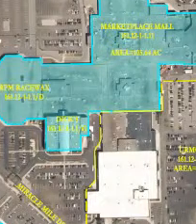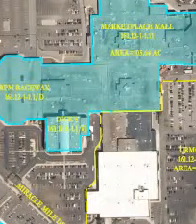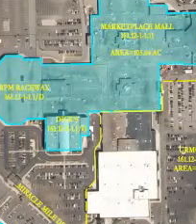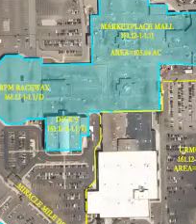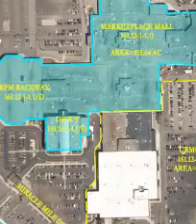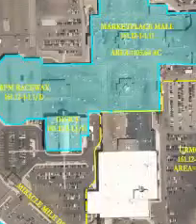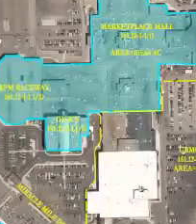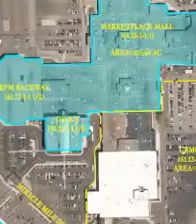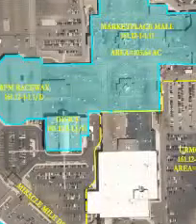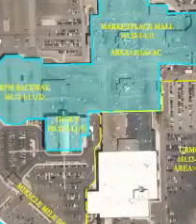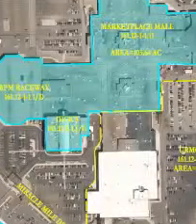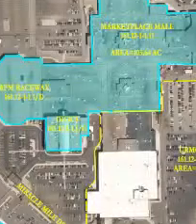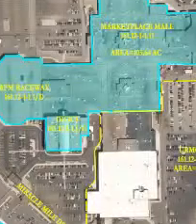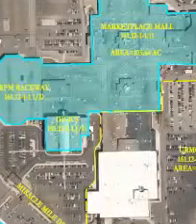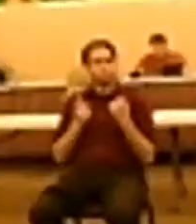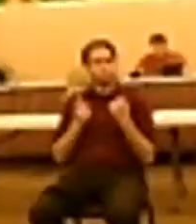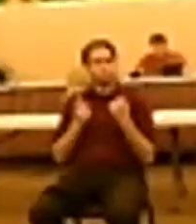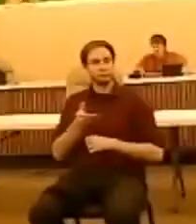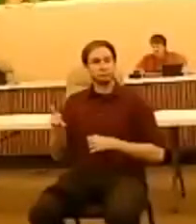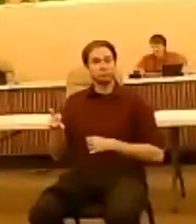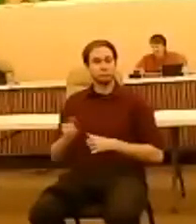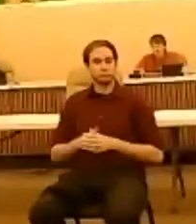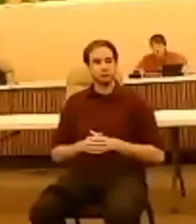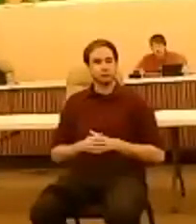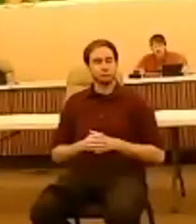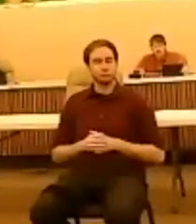Any further comment, questions?